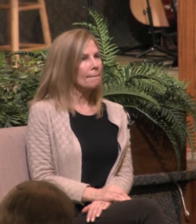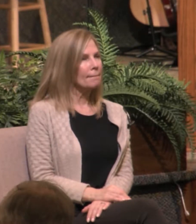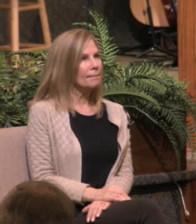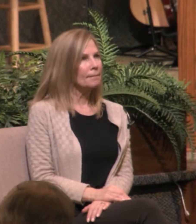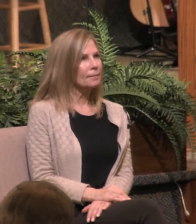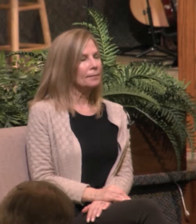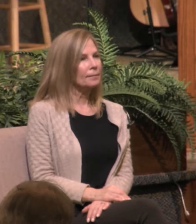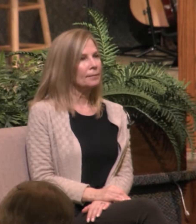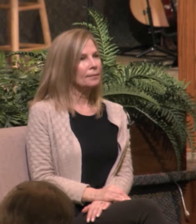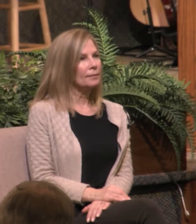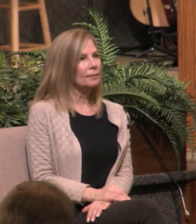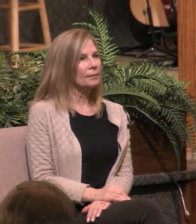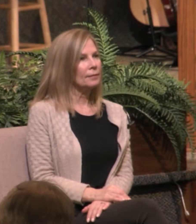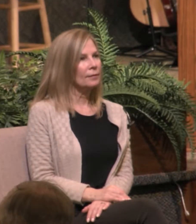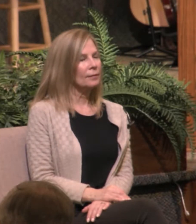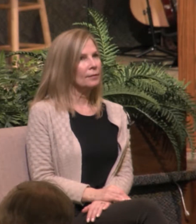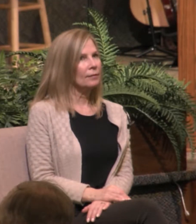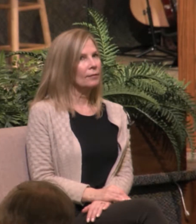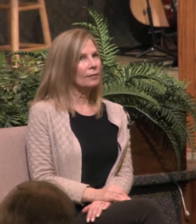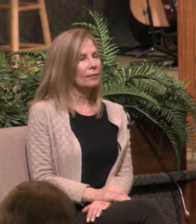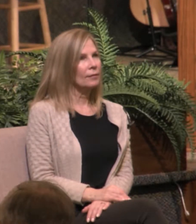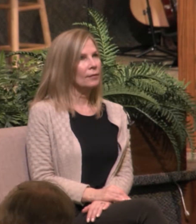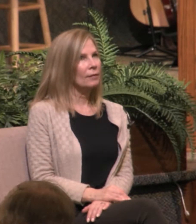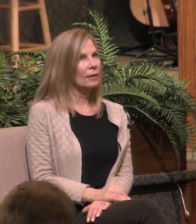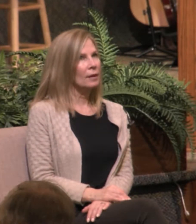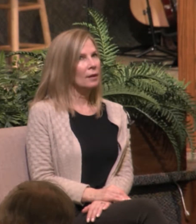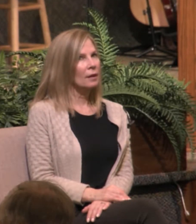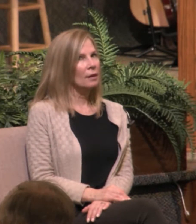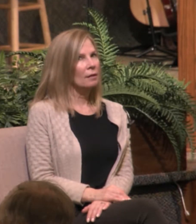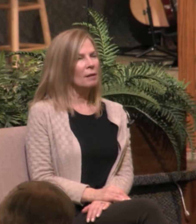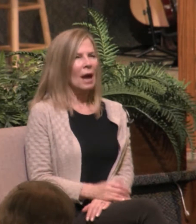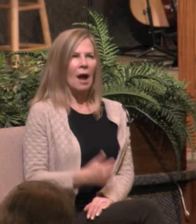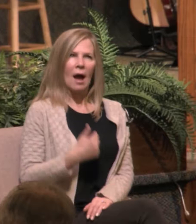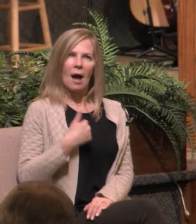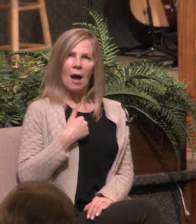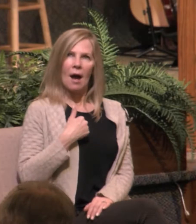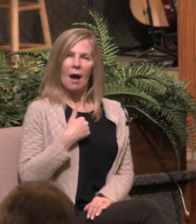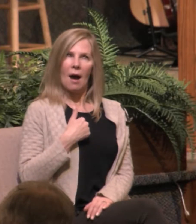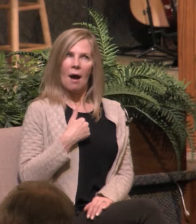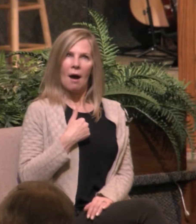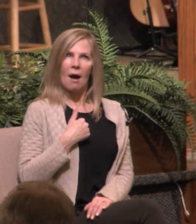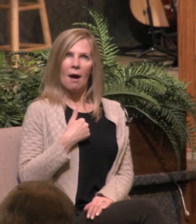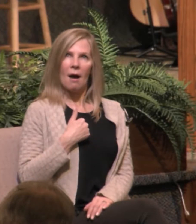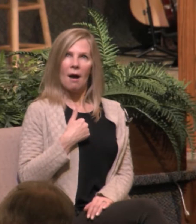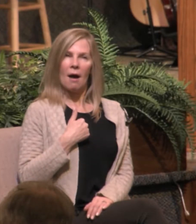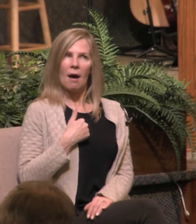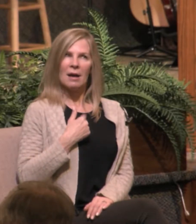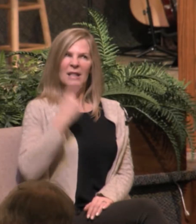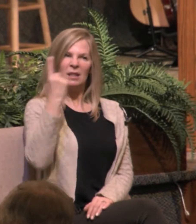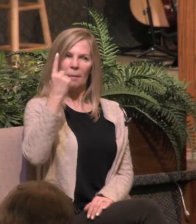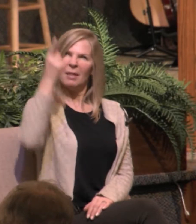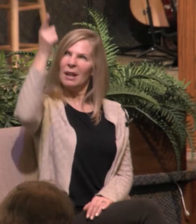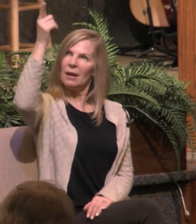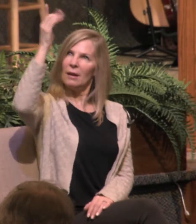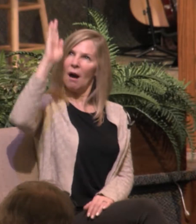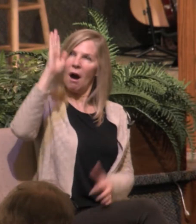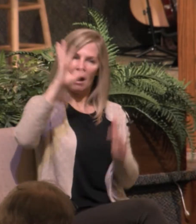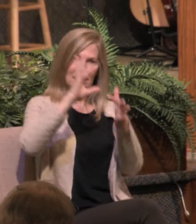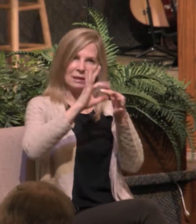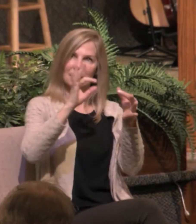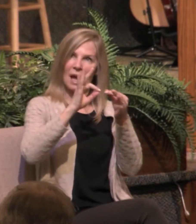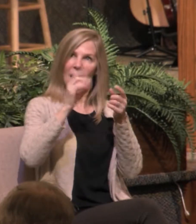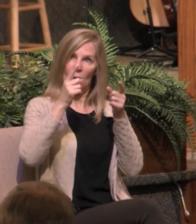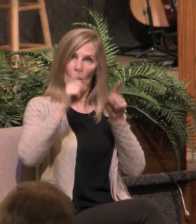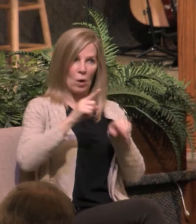This becomes more, I become more convinced of this with something that God said as he was